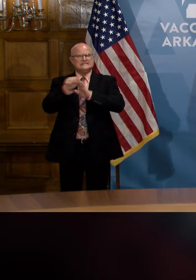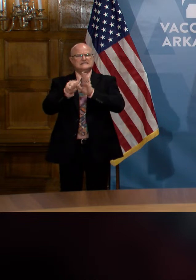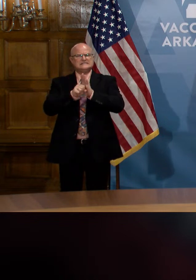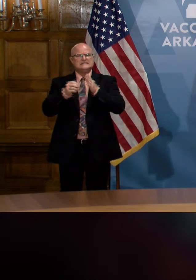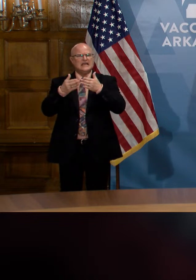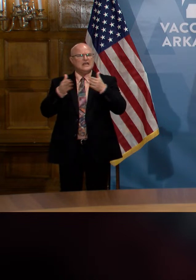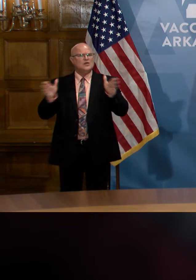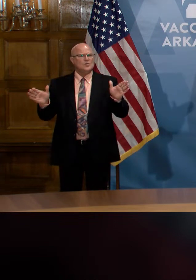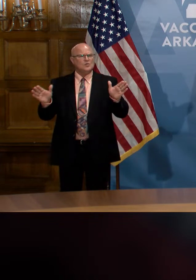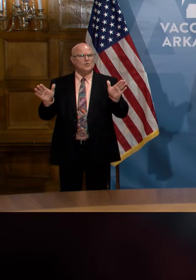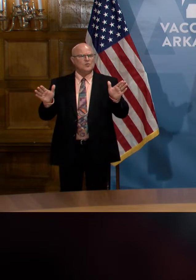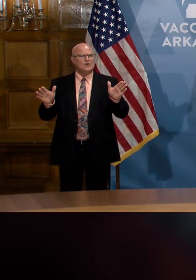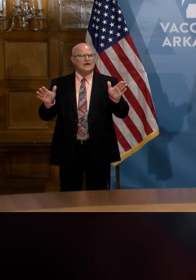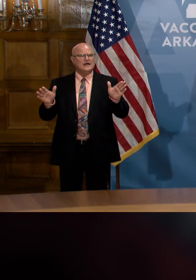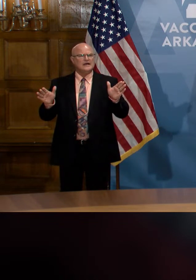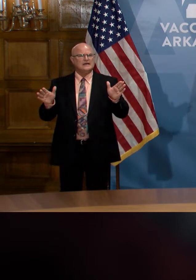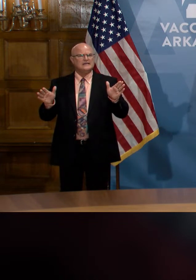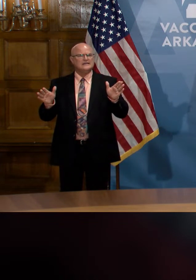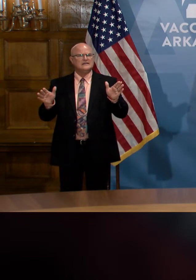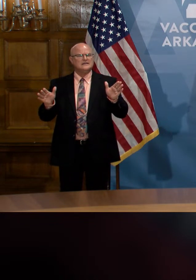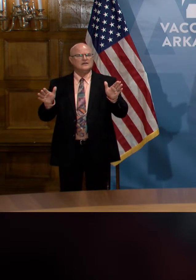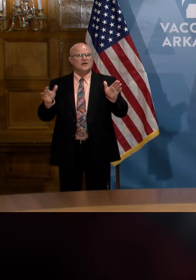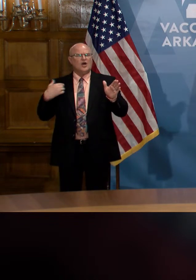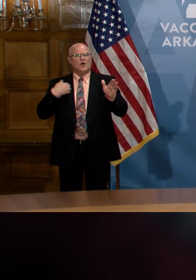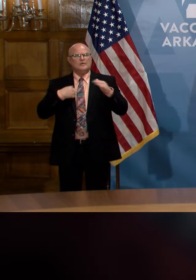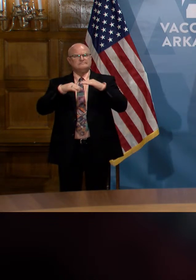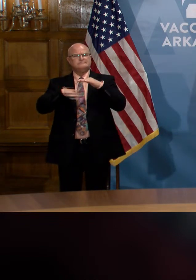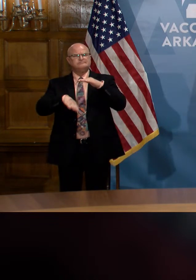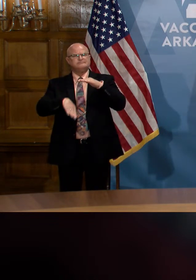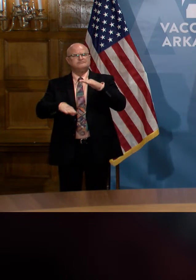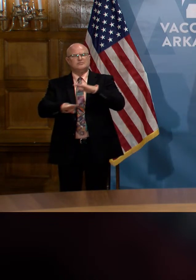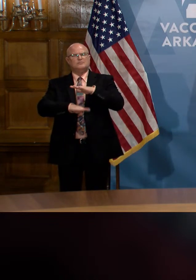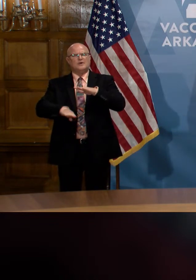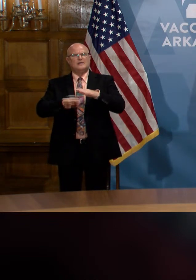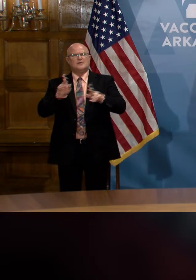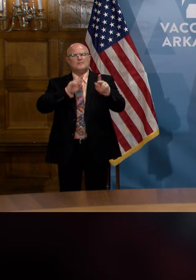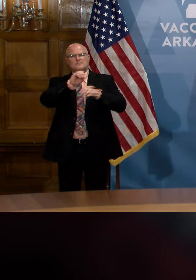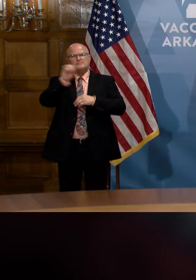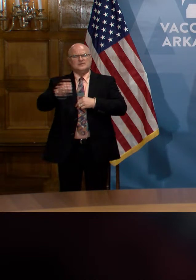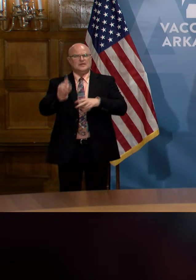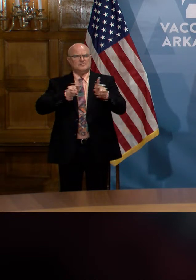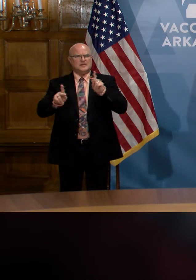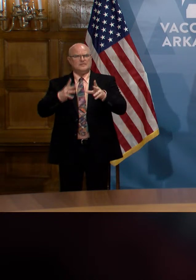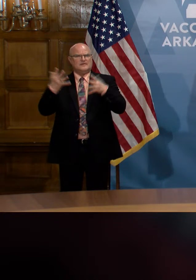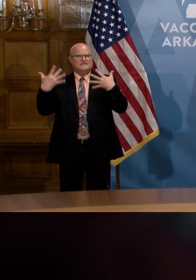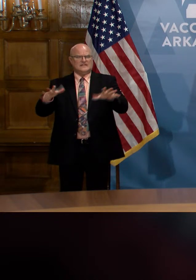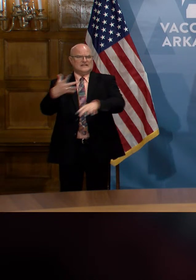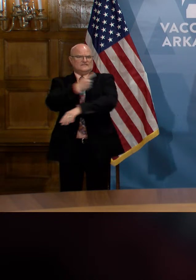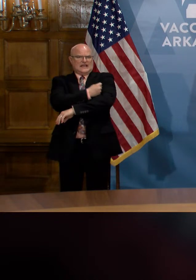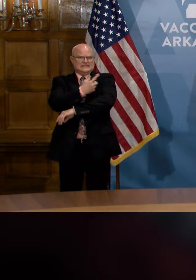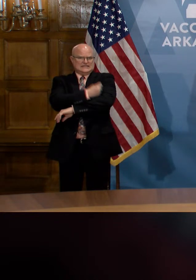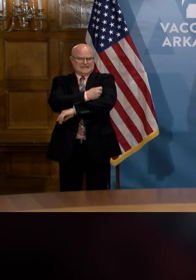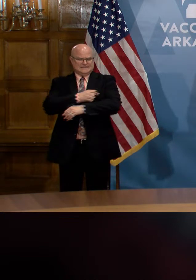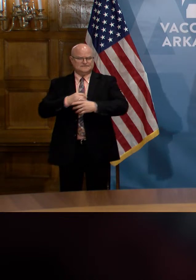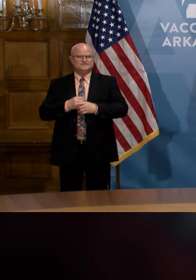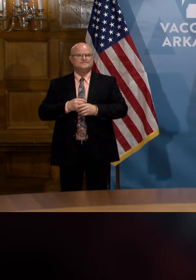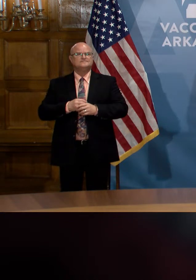why have been tending to rank toward the bottom in terms of the percentage of residents who have gotten the